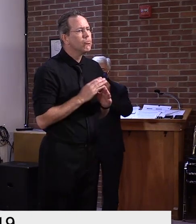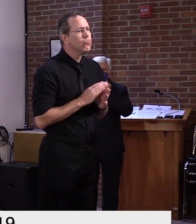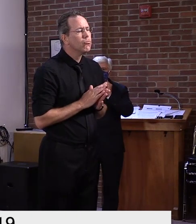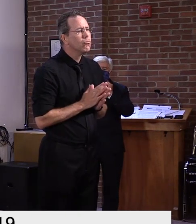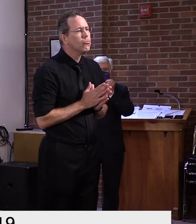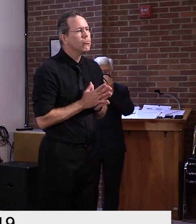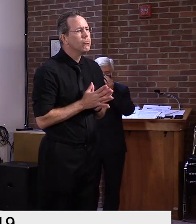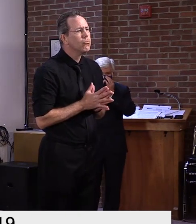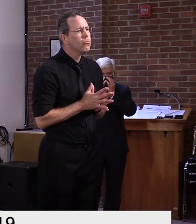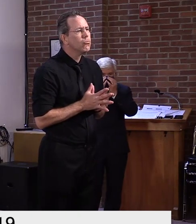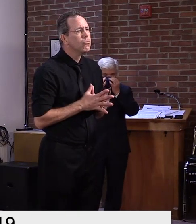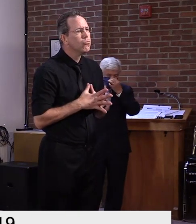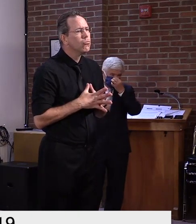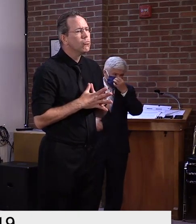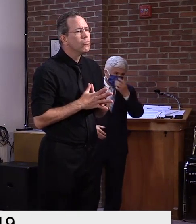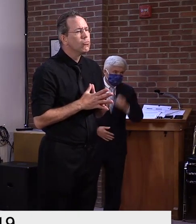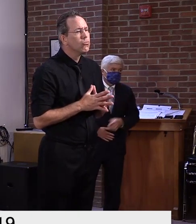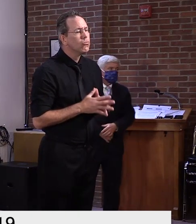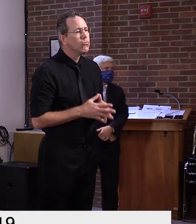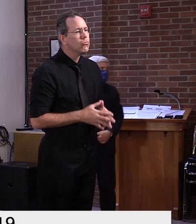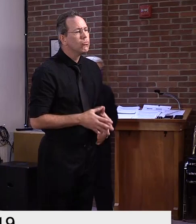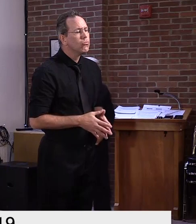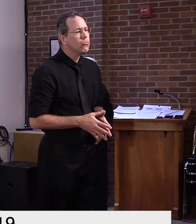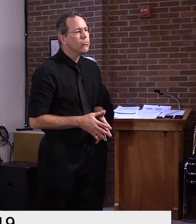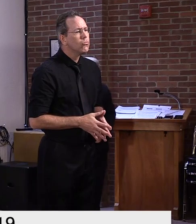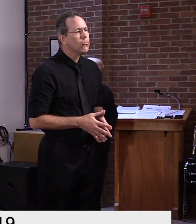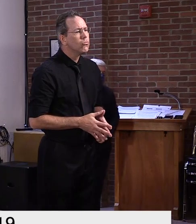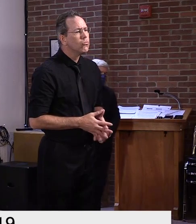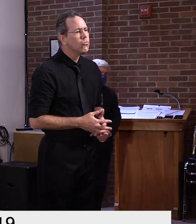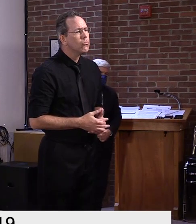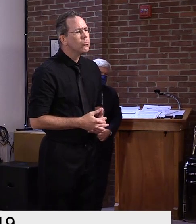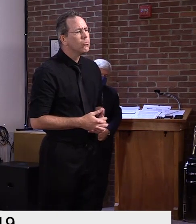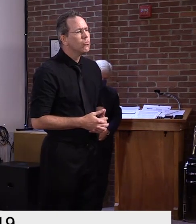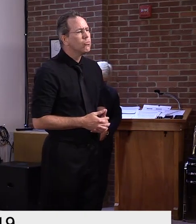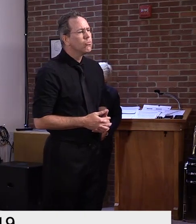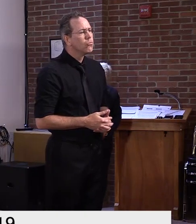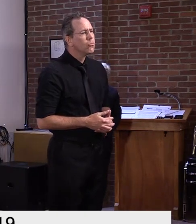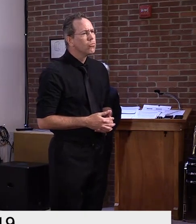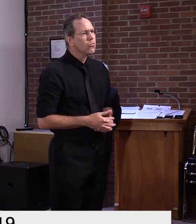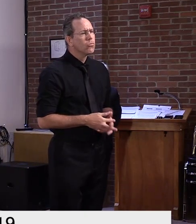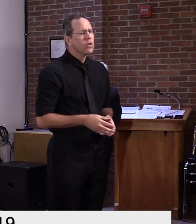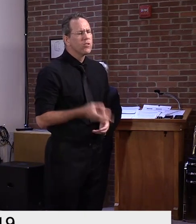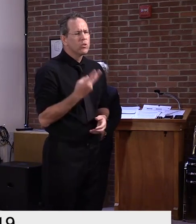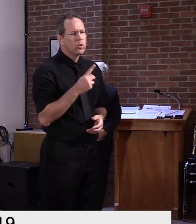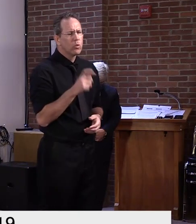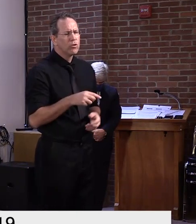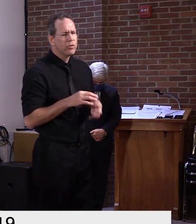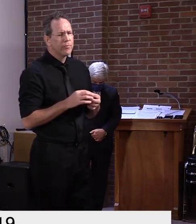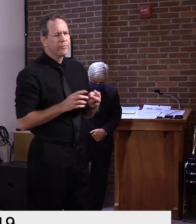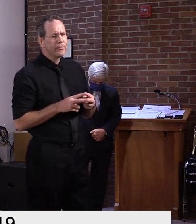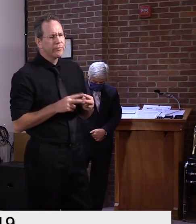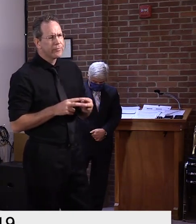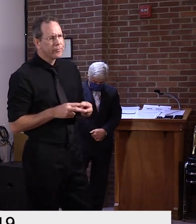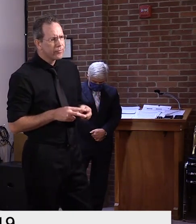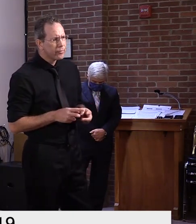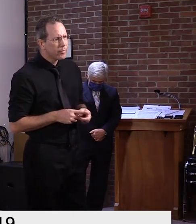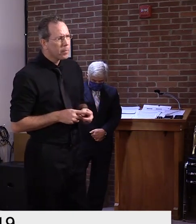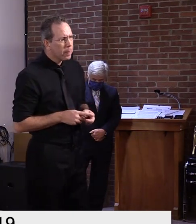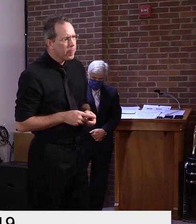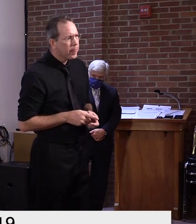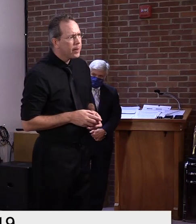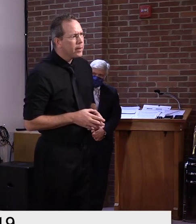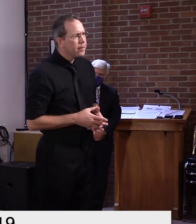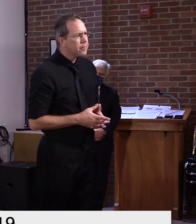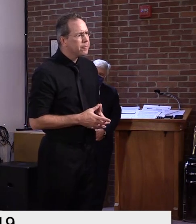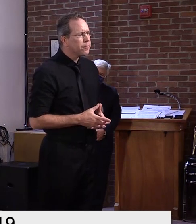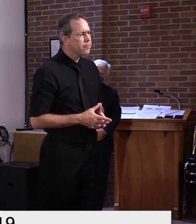Governor, a couple legislative questions. Yesterday, the House Minority Leader, Patty McCoy, issued a statement opposing the Global